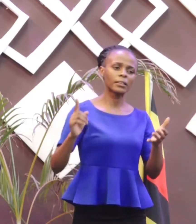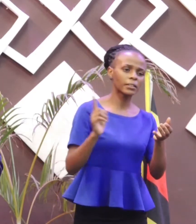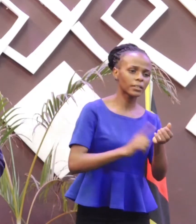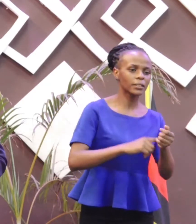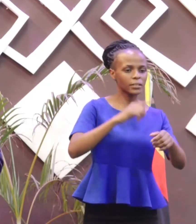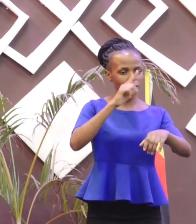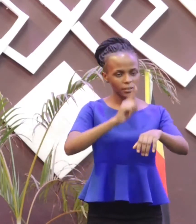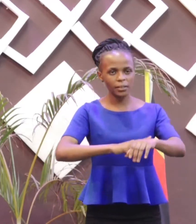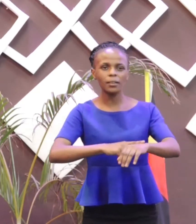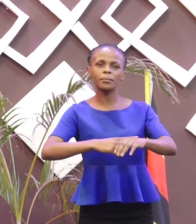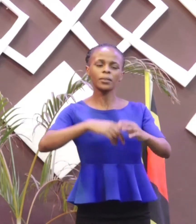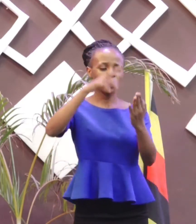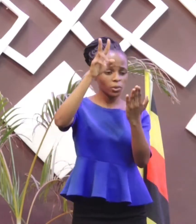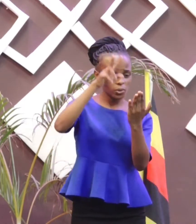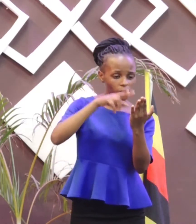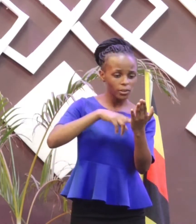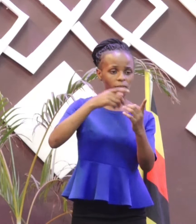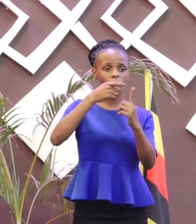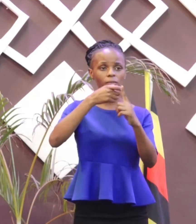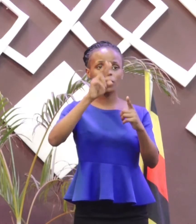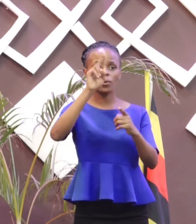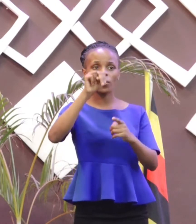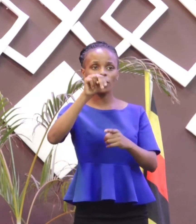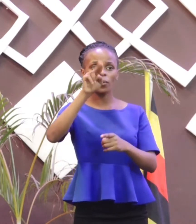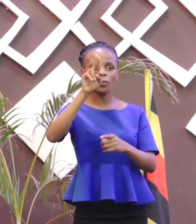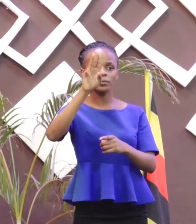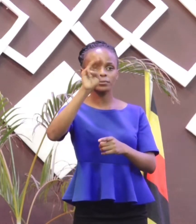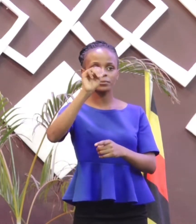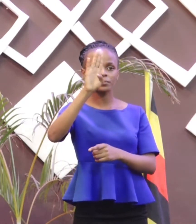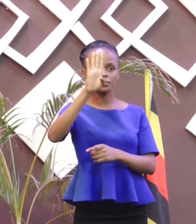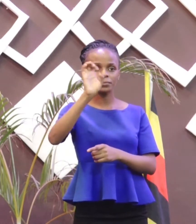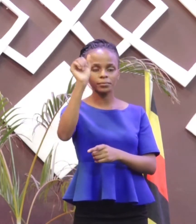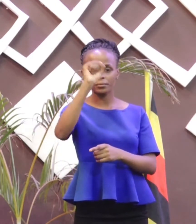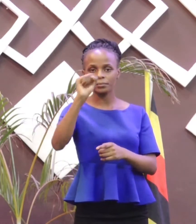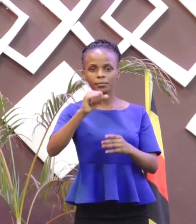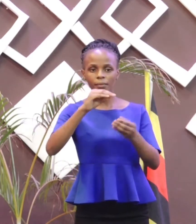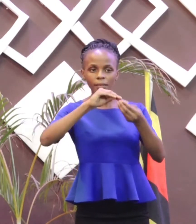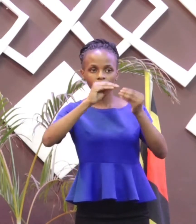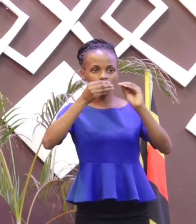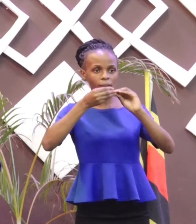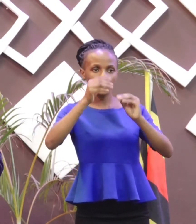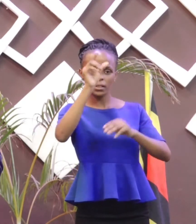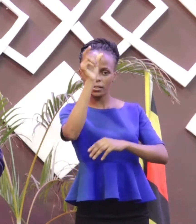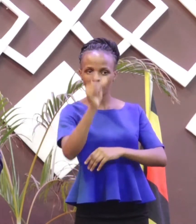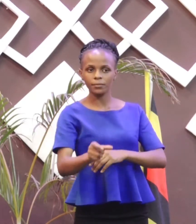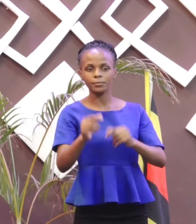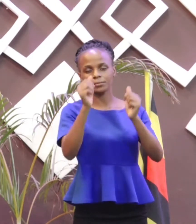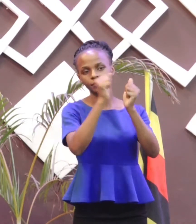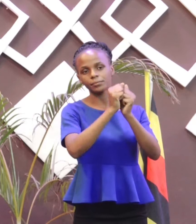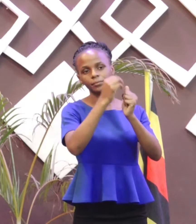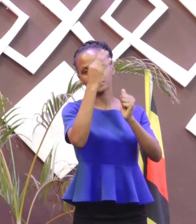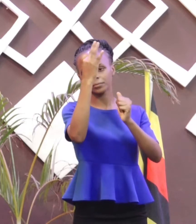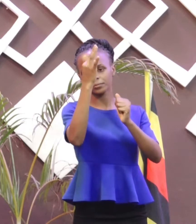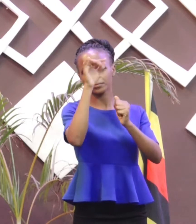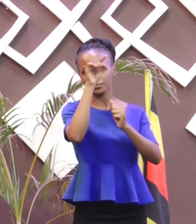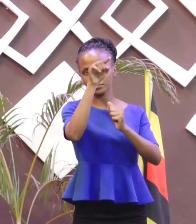book of Numbers. Bonobo ofunye kisera ojagenda ko mu kitabo kyokubala. In chapter 13. Esula